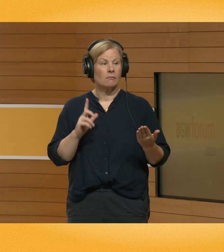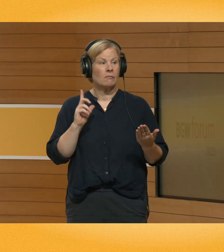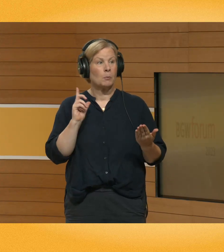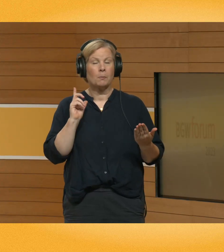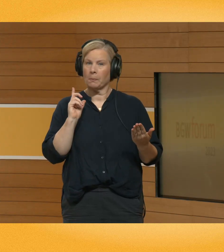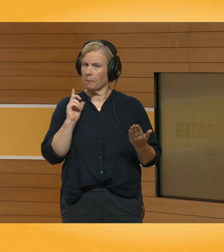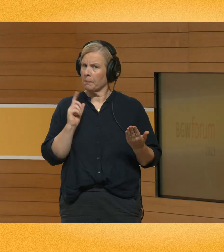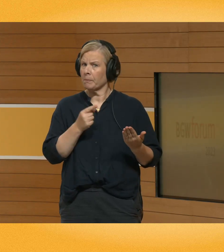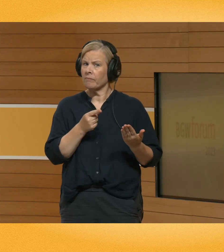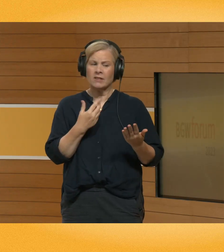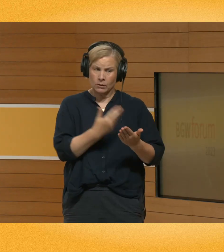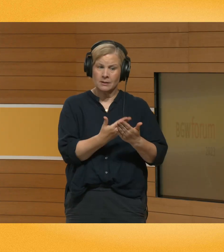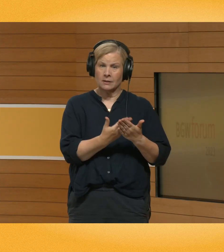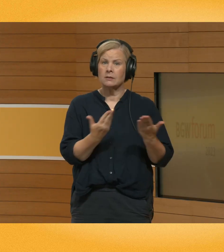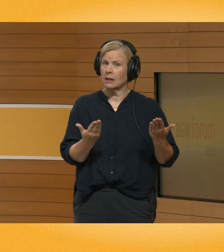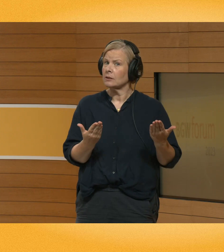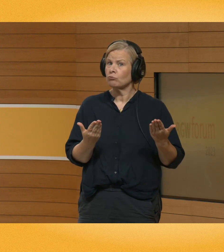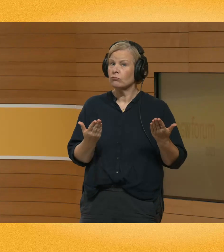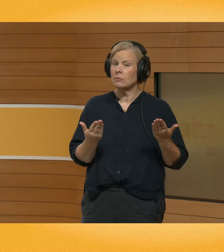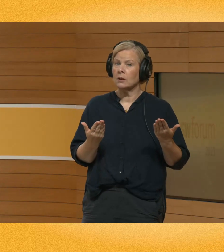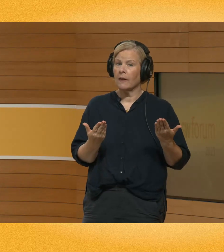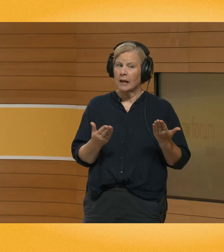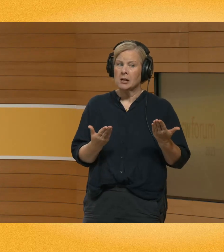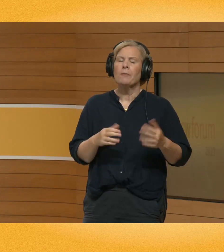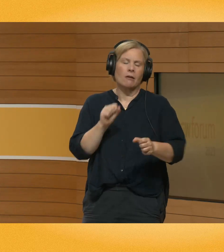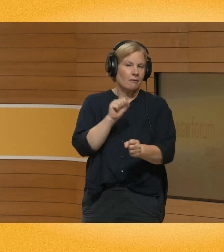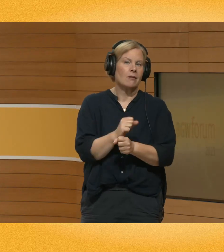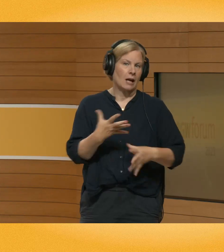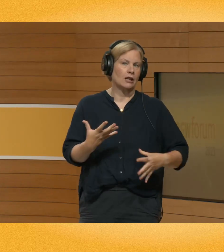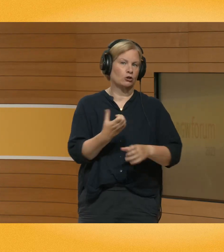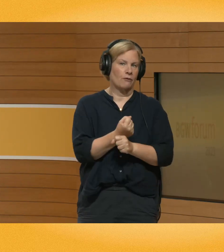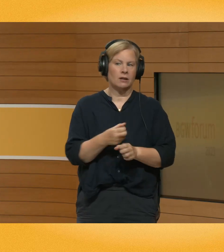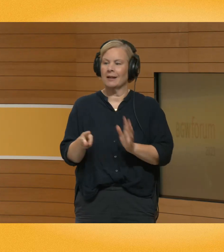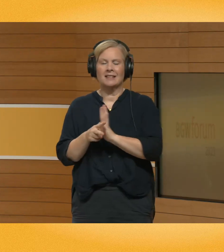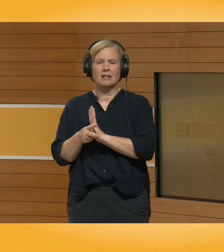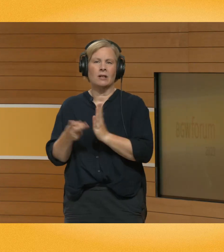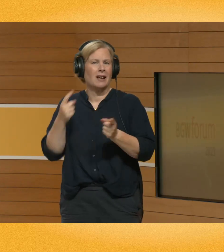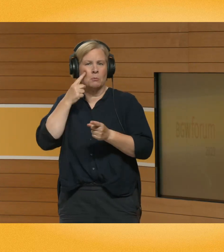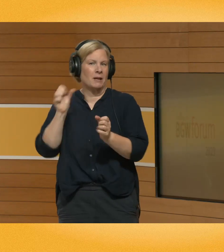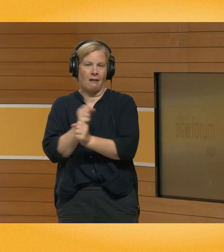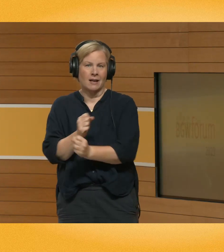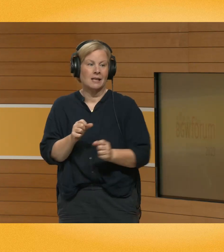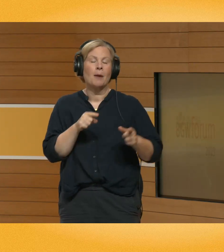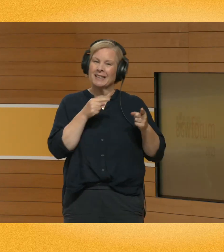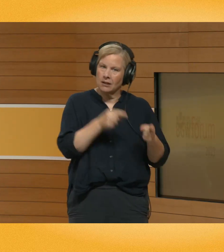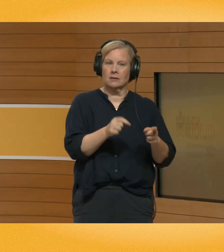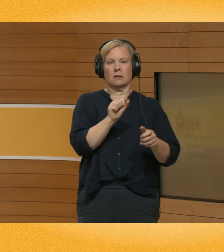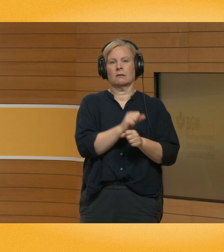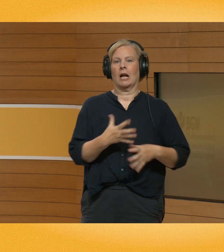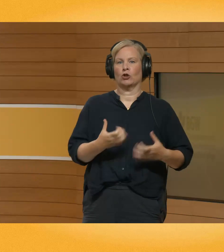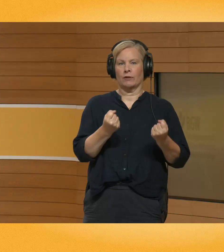we've actually, after coming back from Oslo, we have set up 3 working